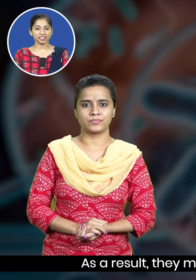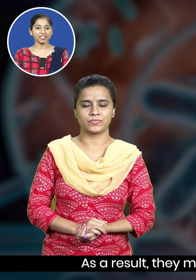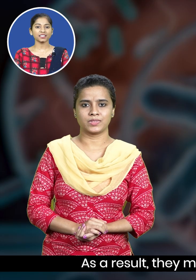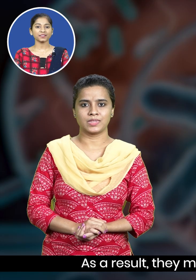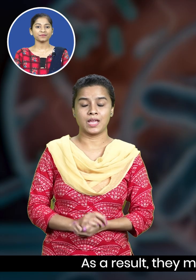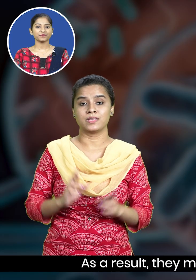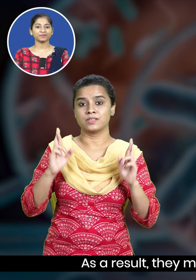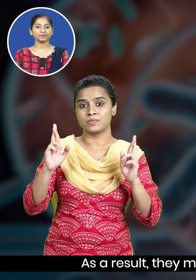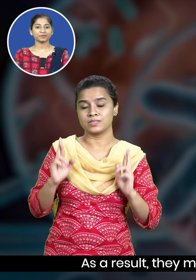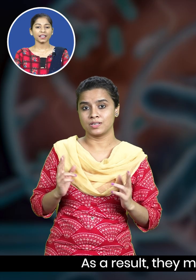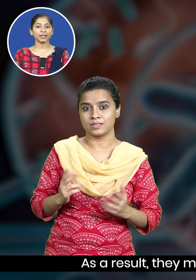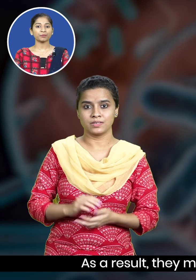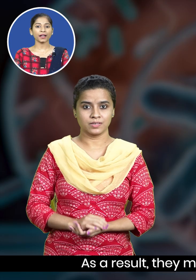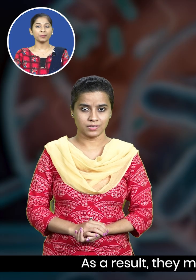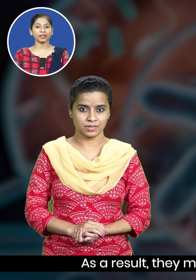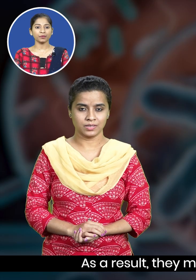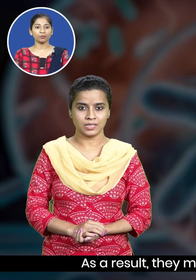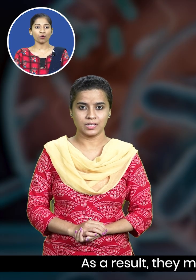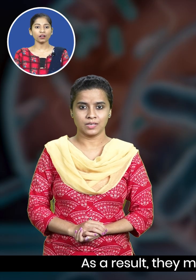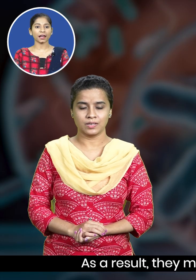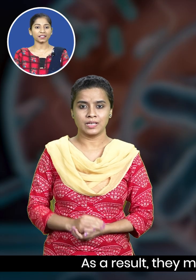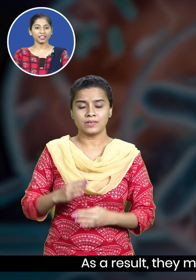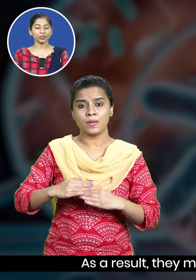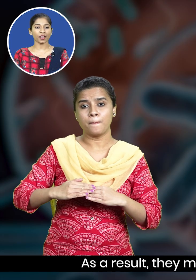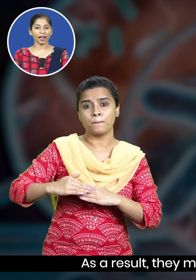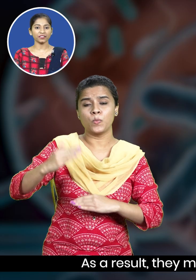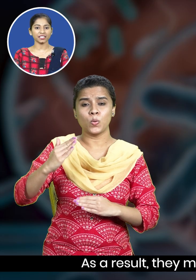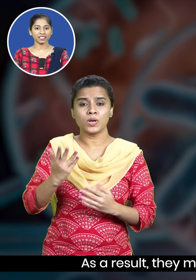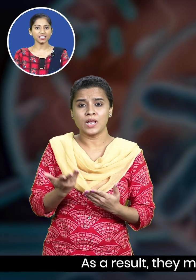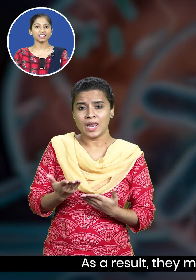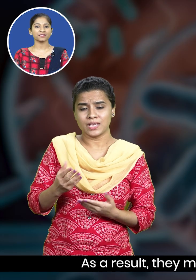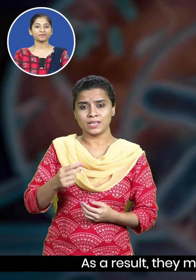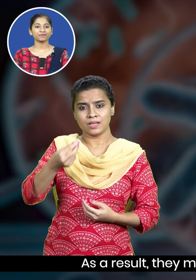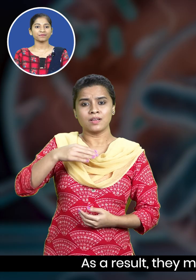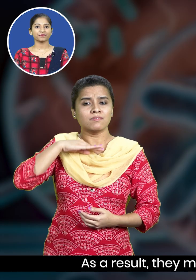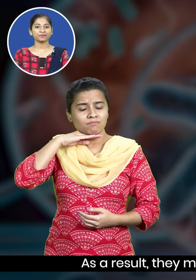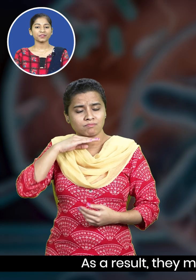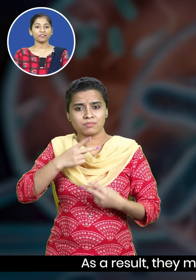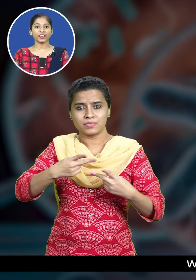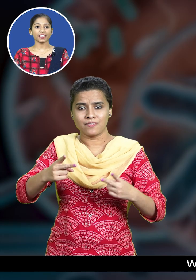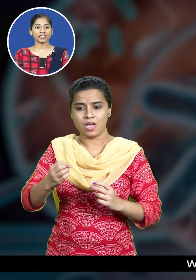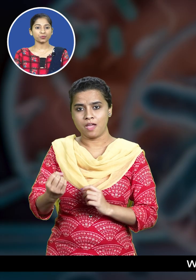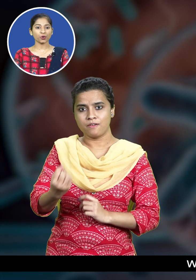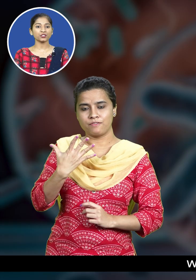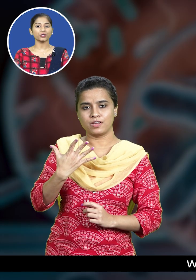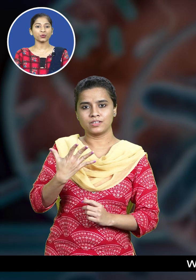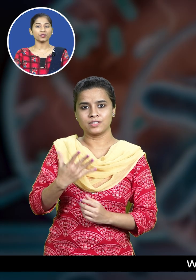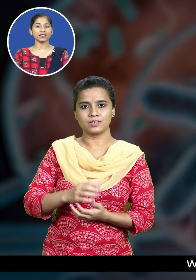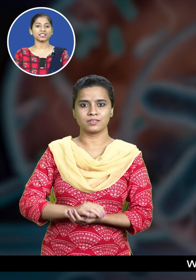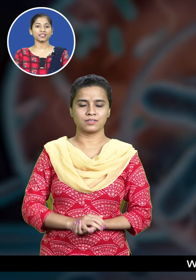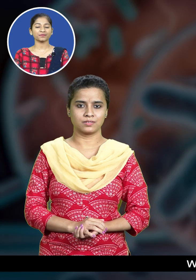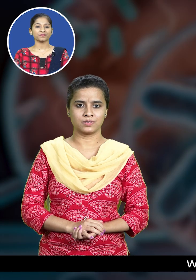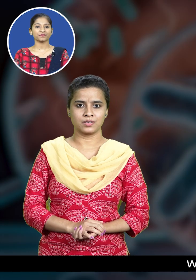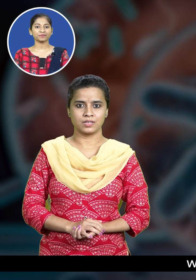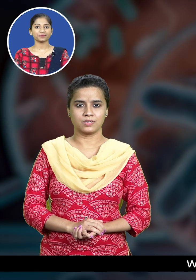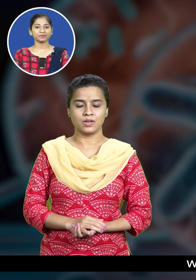As a result, it might be more likely to have disease when exposed to